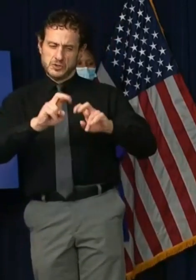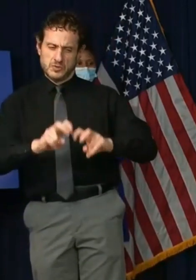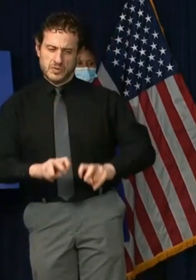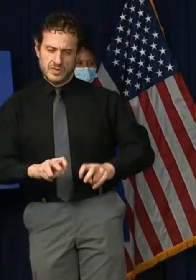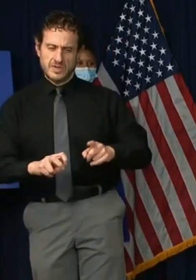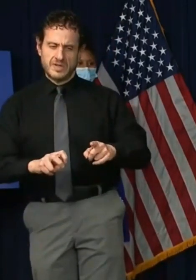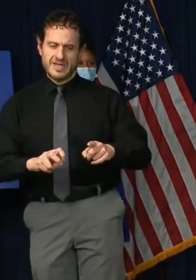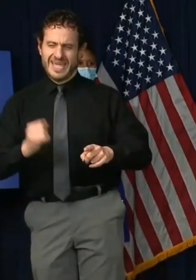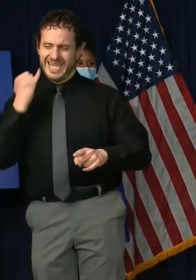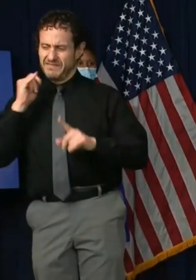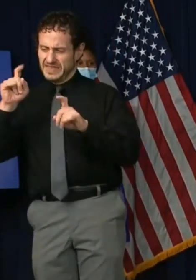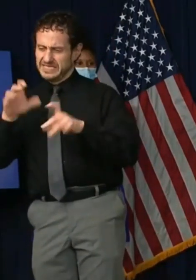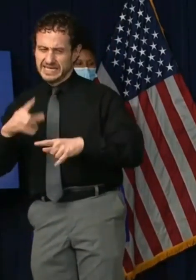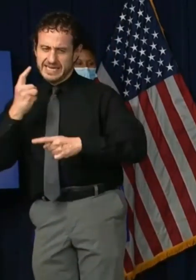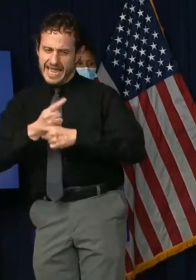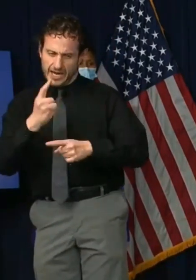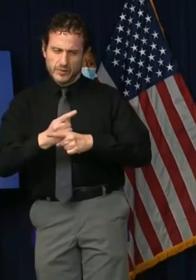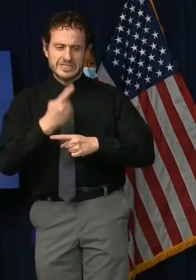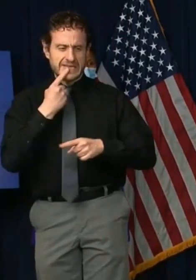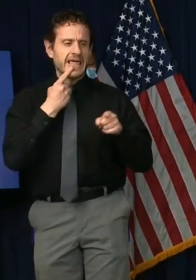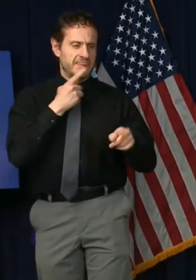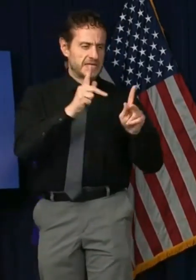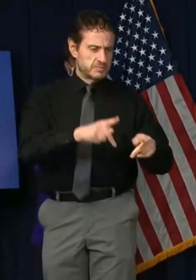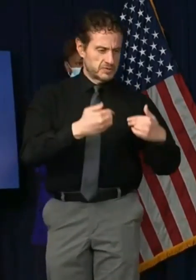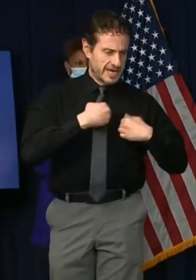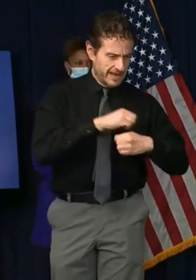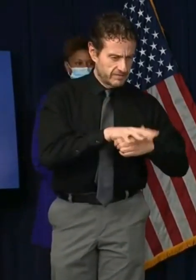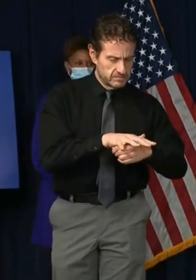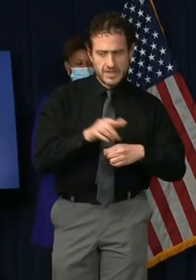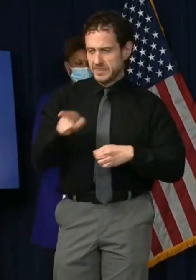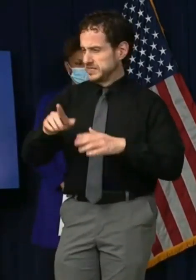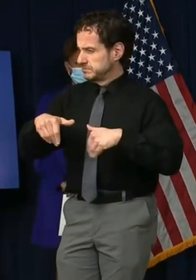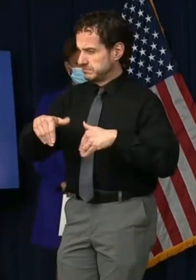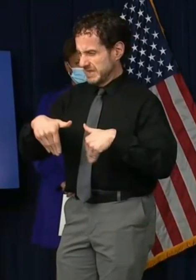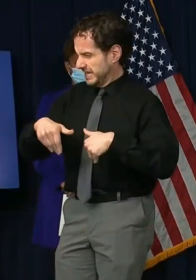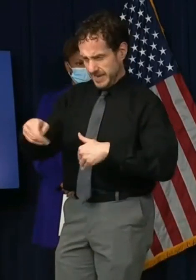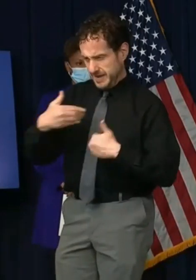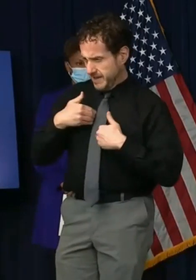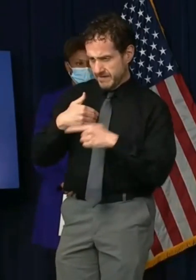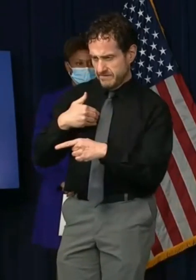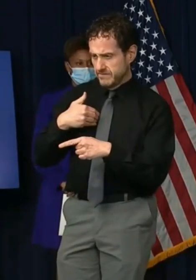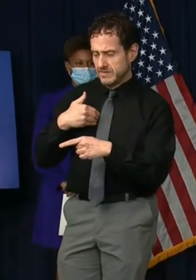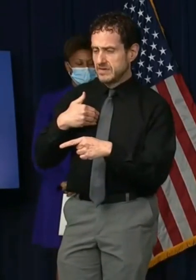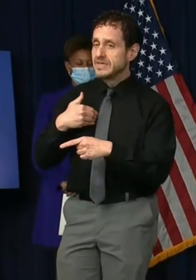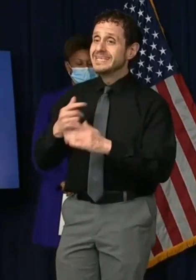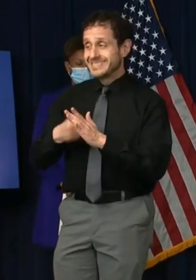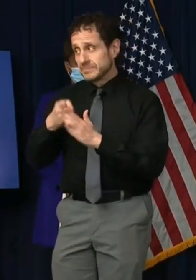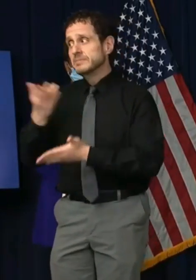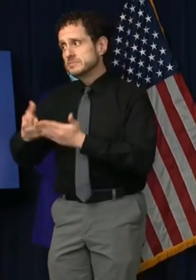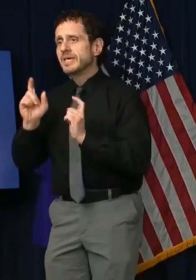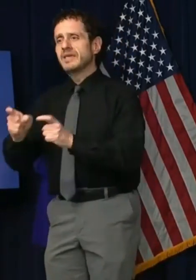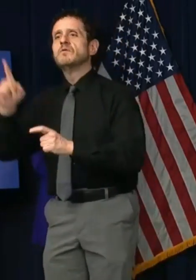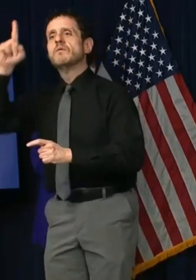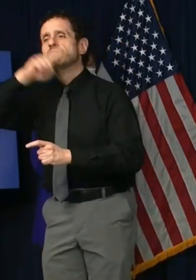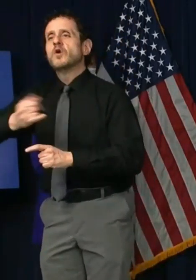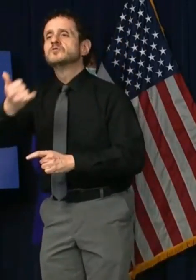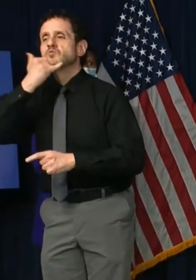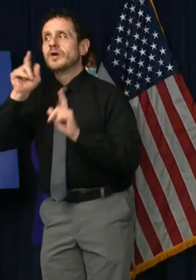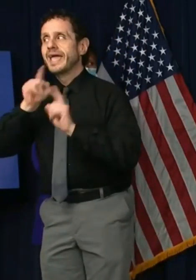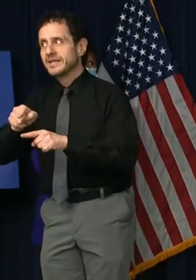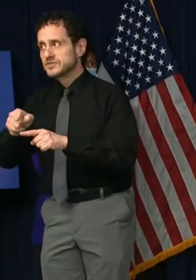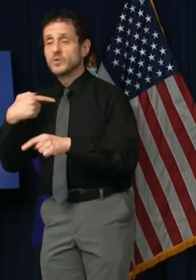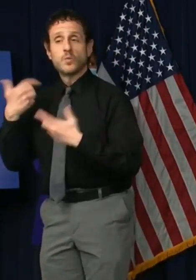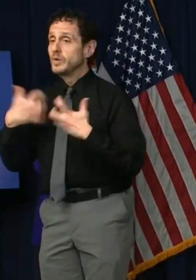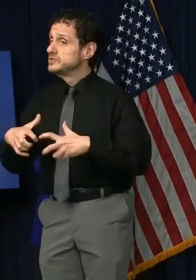how accurate or inaccurate they are. Obviously, you want a test to be accurate and not offer many false positives or